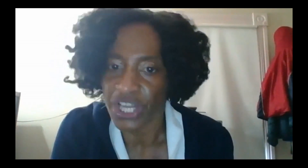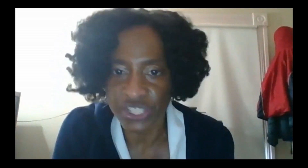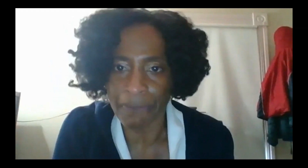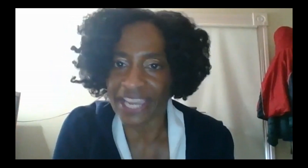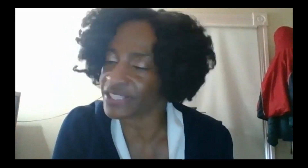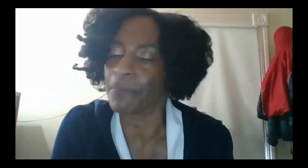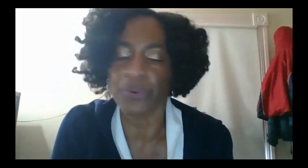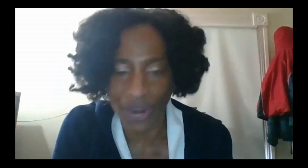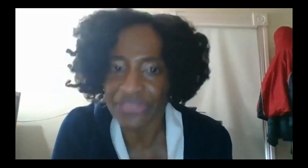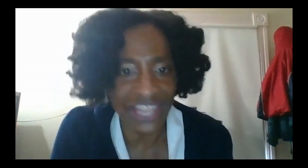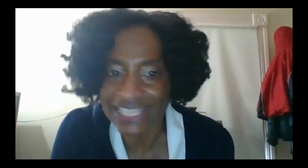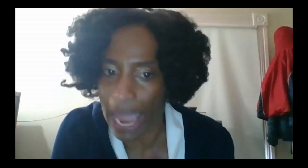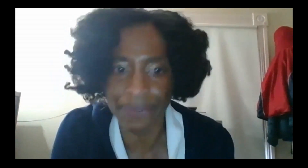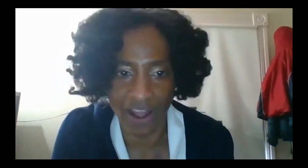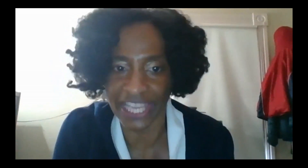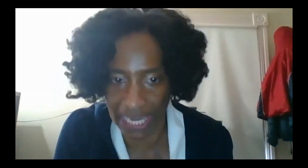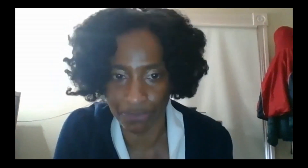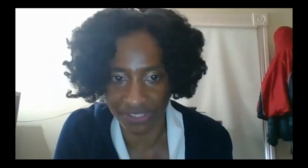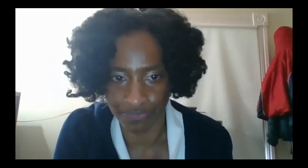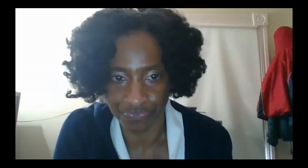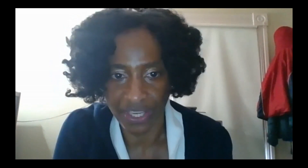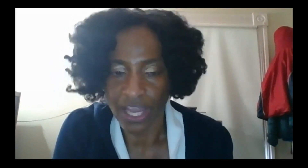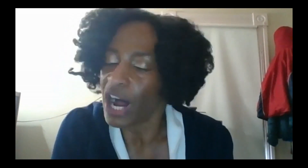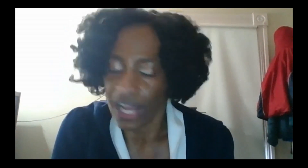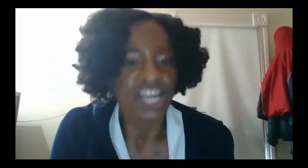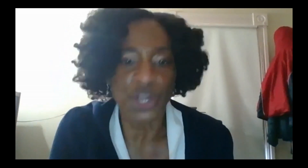you to make some great things happen on campus.